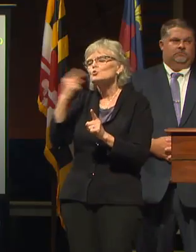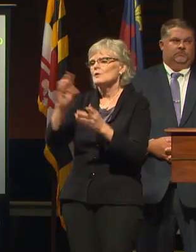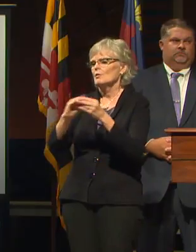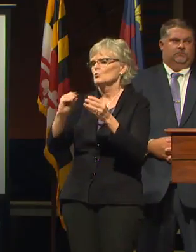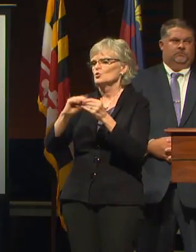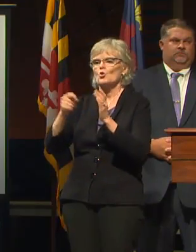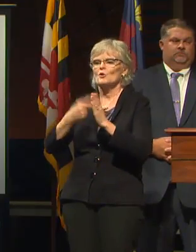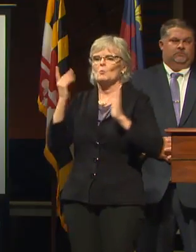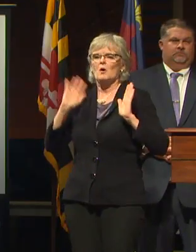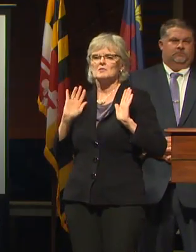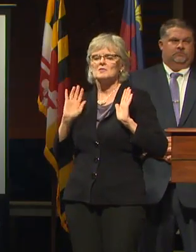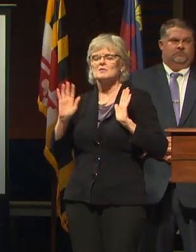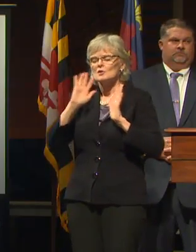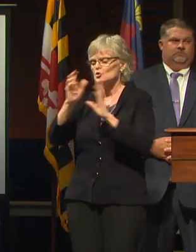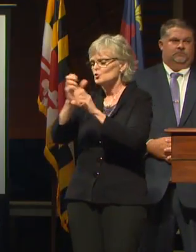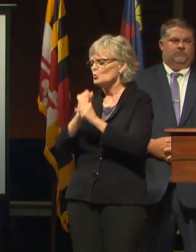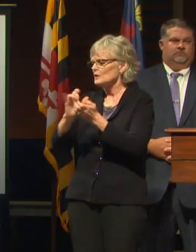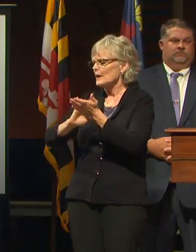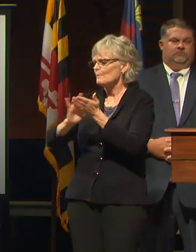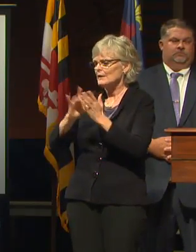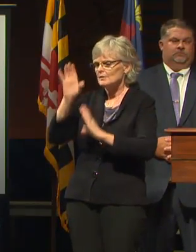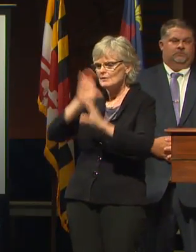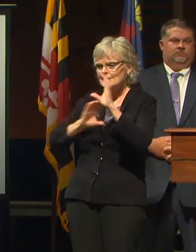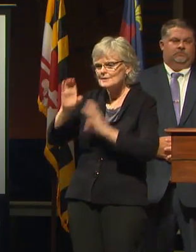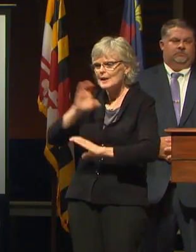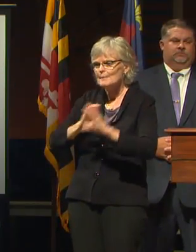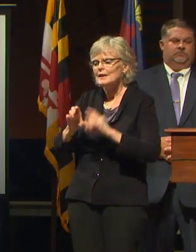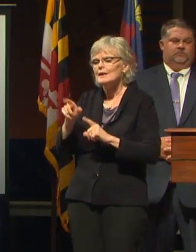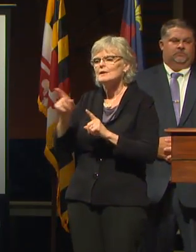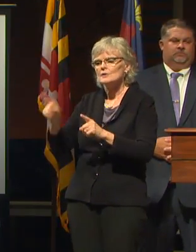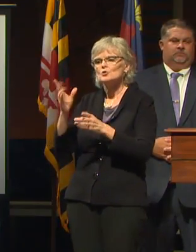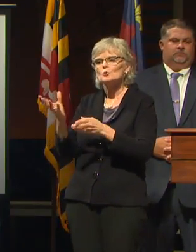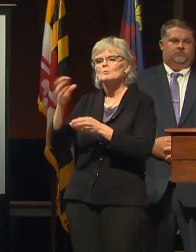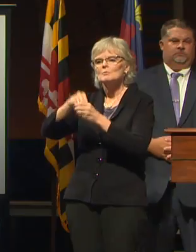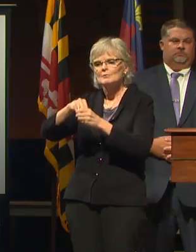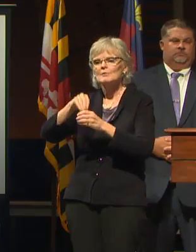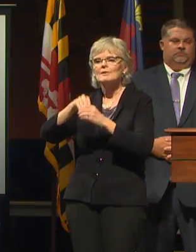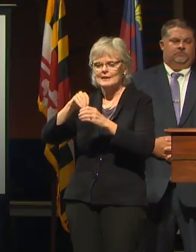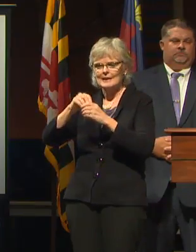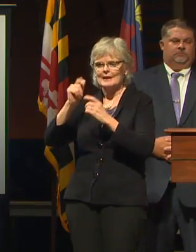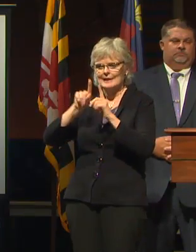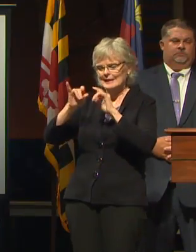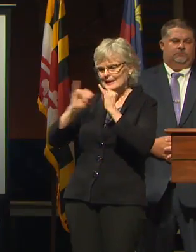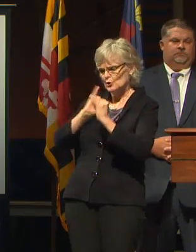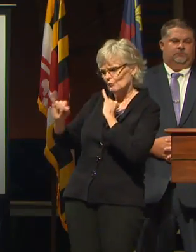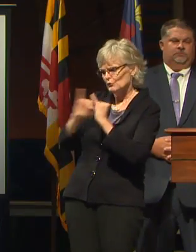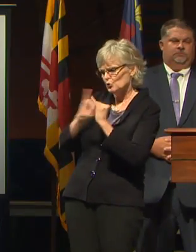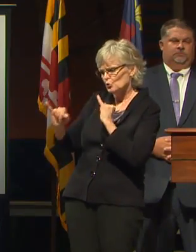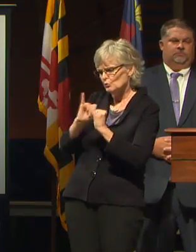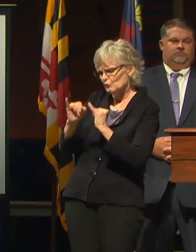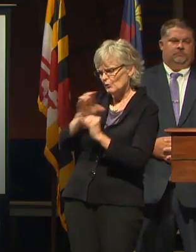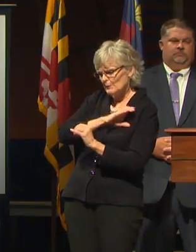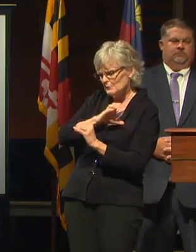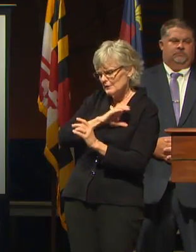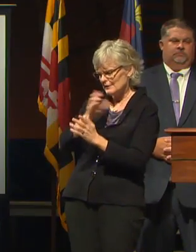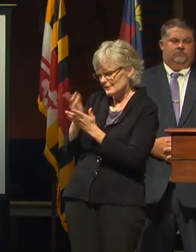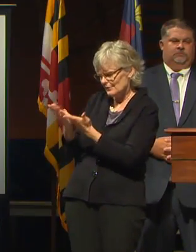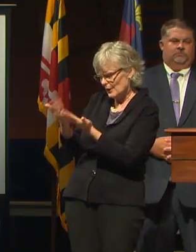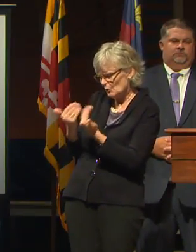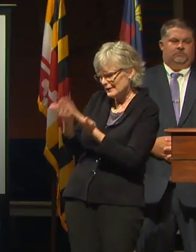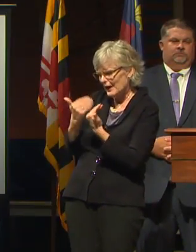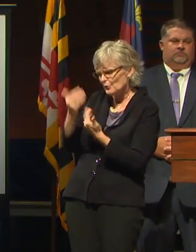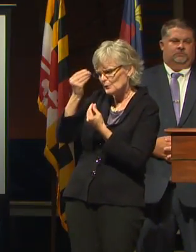time. She'll receive a medical examination, and she'll participate in a forensic interview where everyone can get the same information in